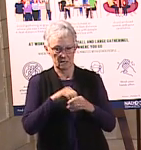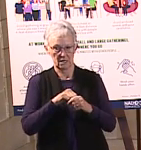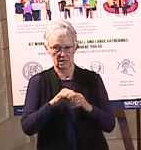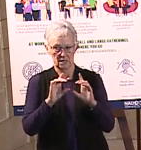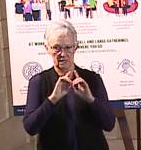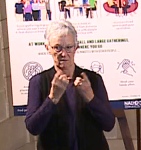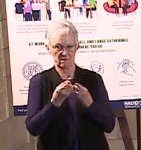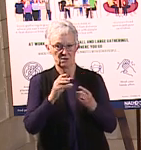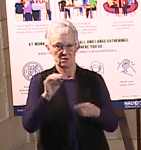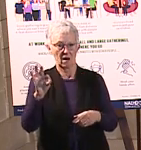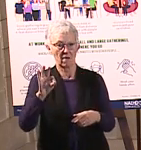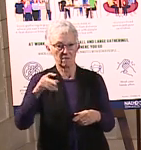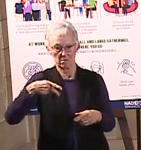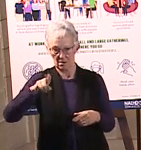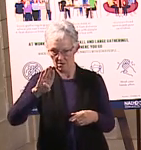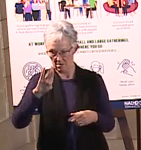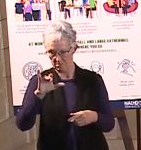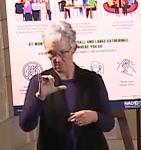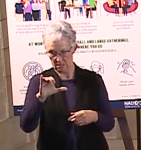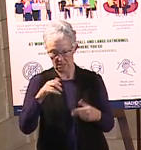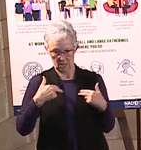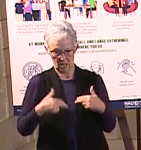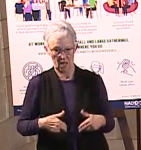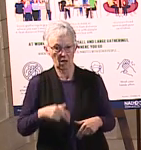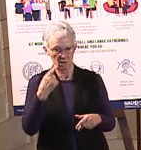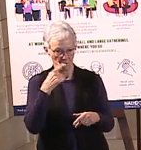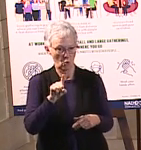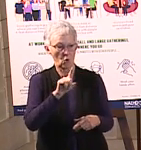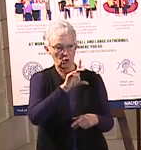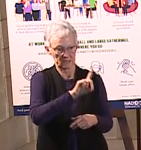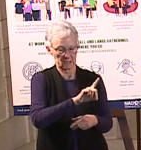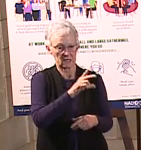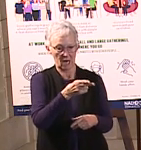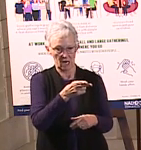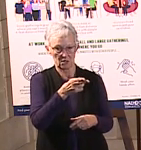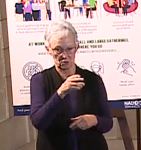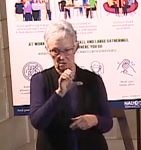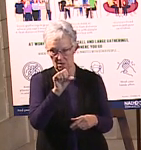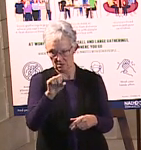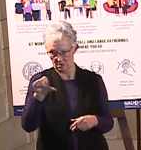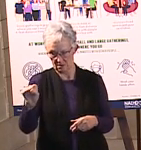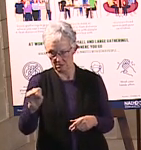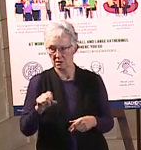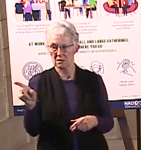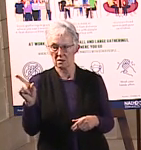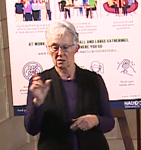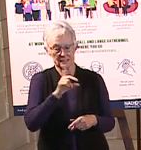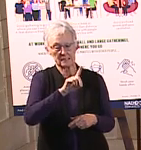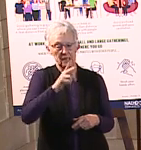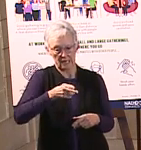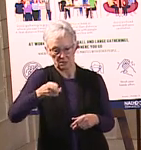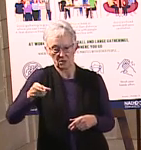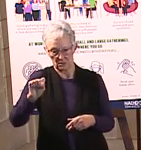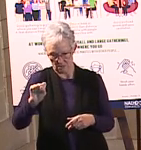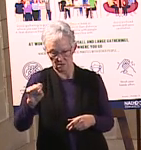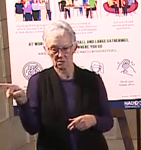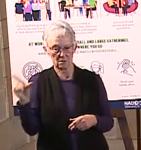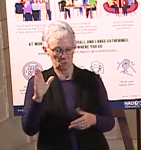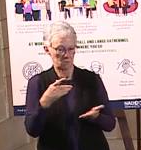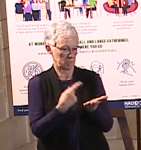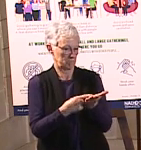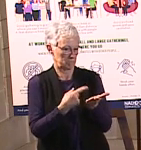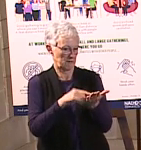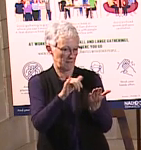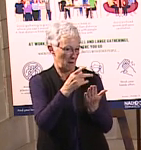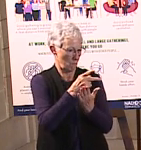Division of Public Health for the Department of Health and Human Services. And so she's going to talk a little bit about what this means and how this program will be